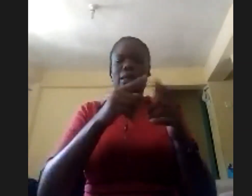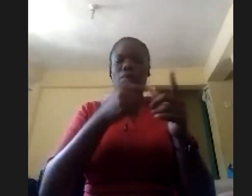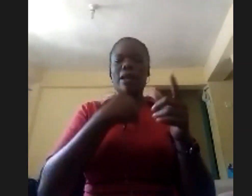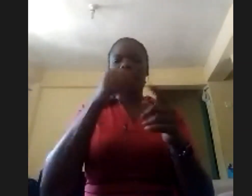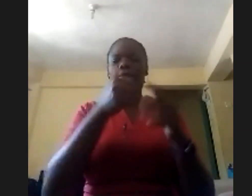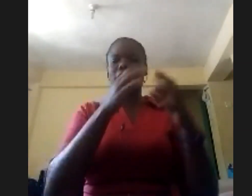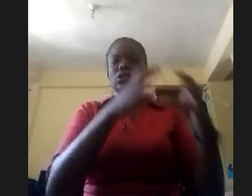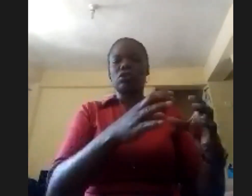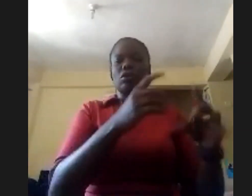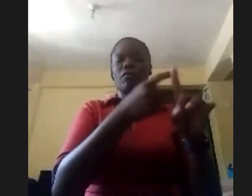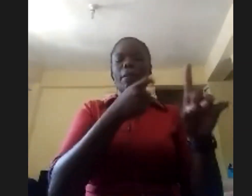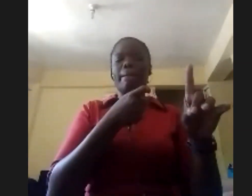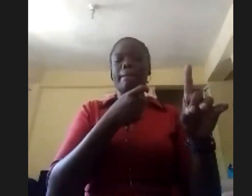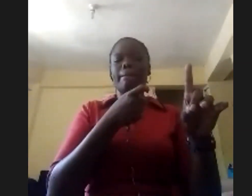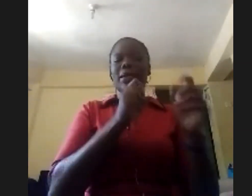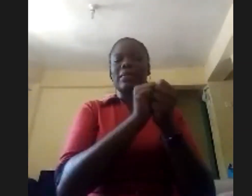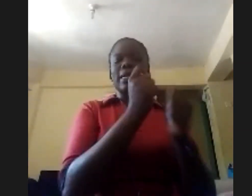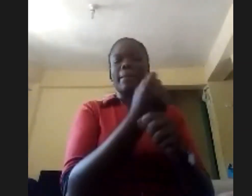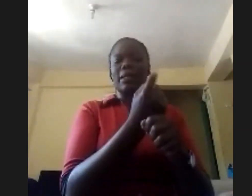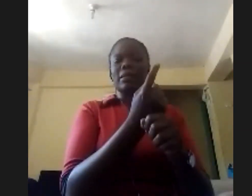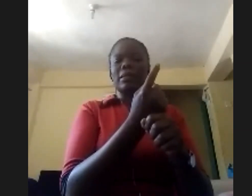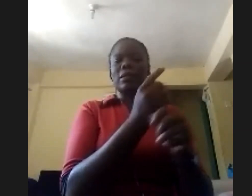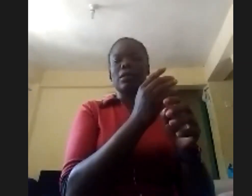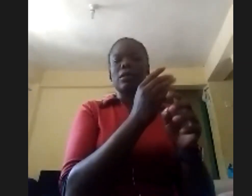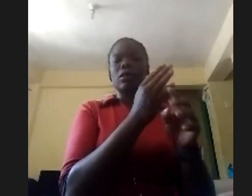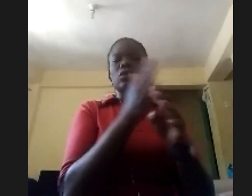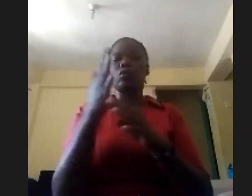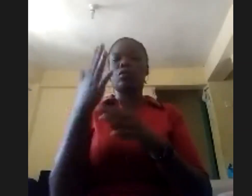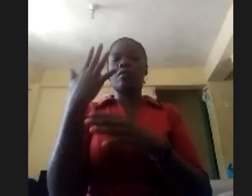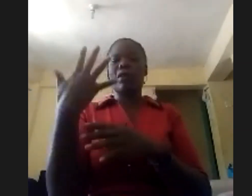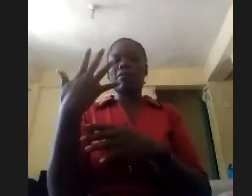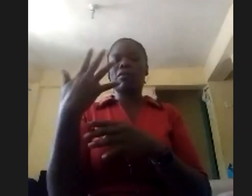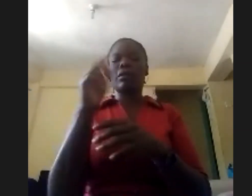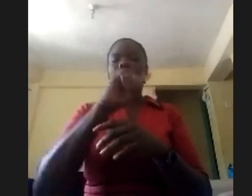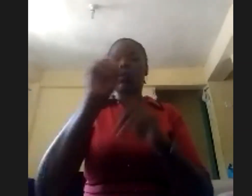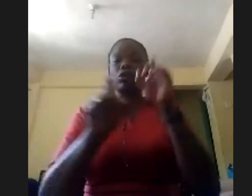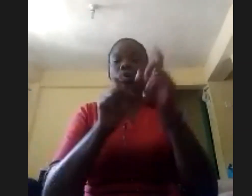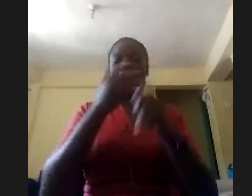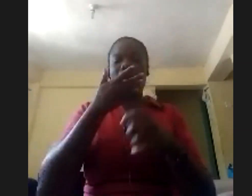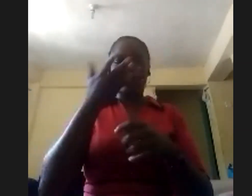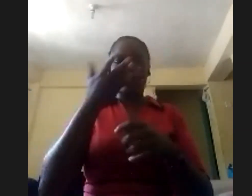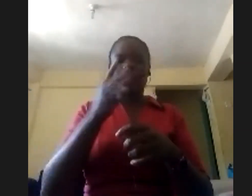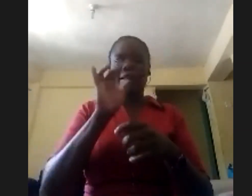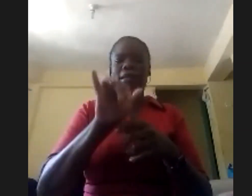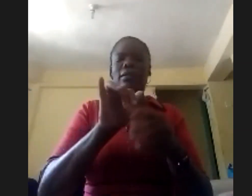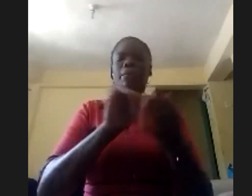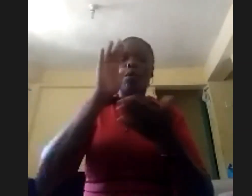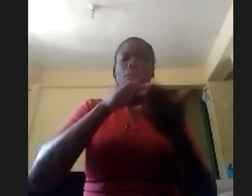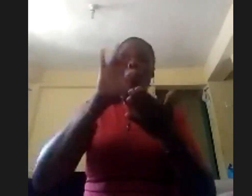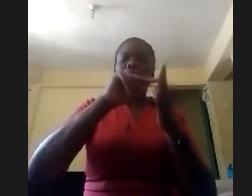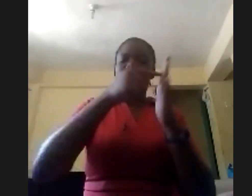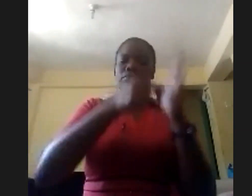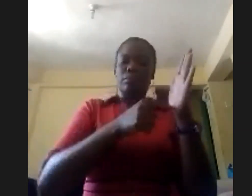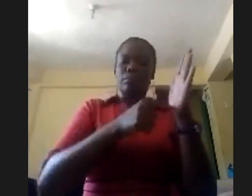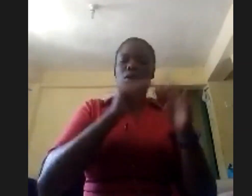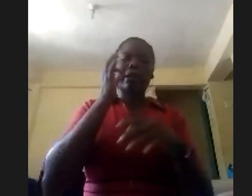from 10 minutes to 4 to 5, which will be question and answer. So at that point, we can delve more into cannabis this if questions